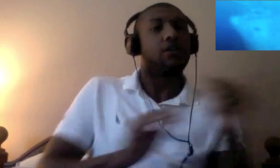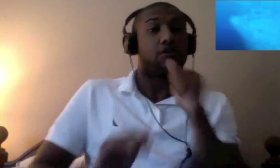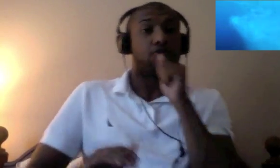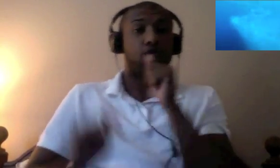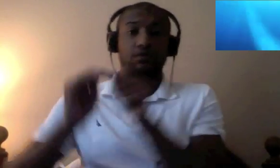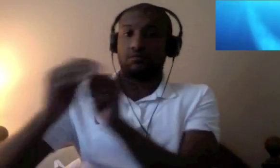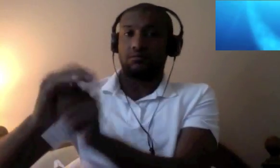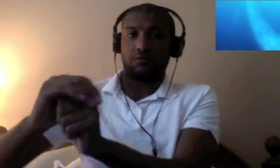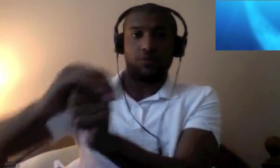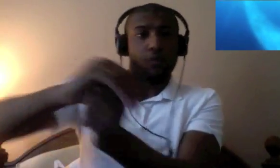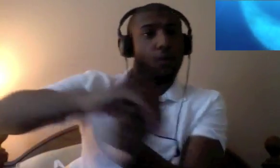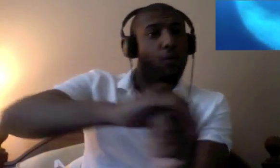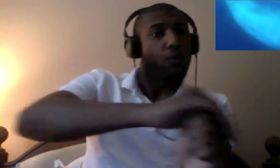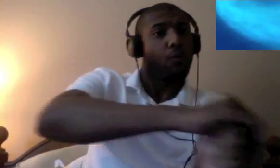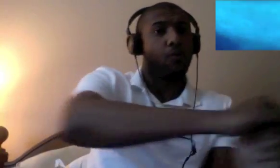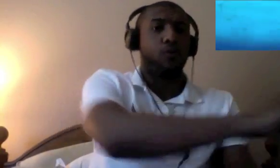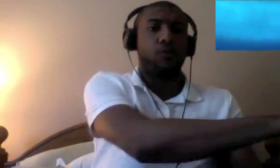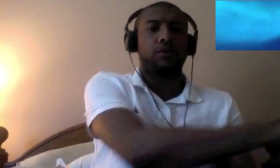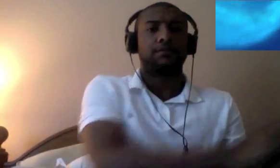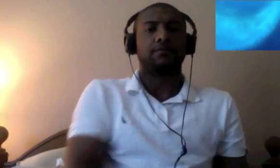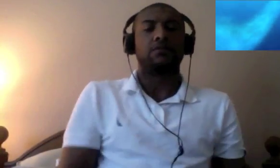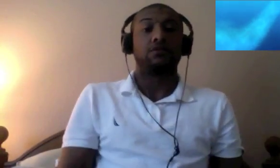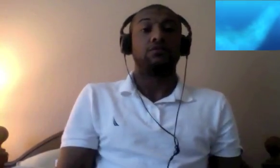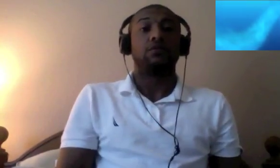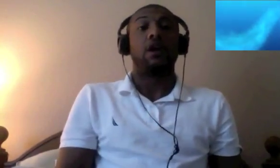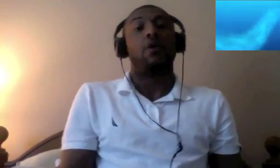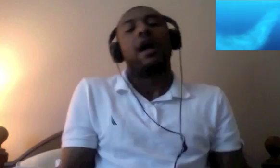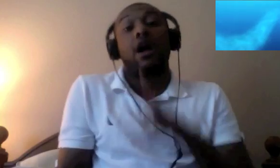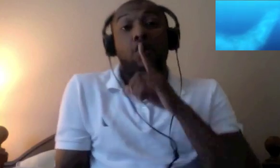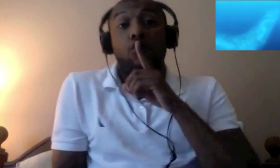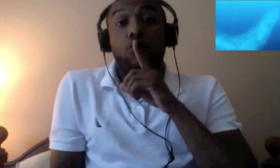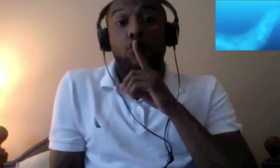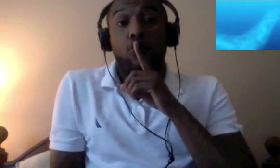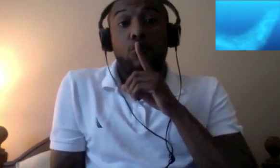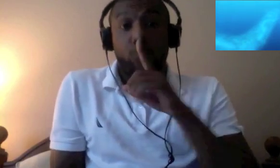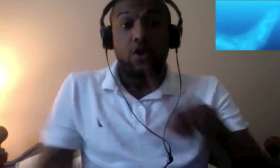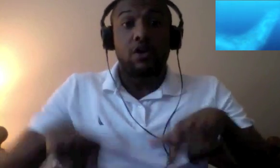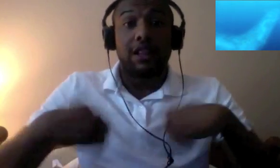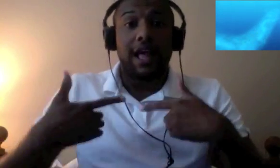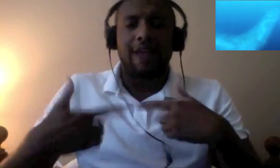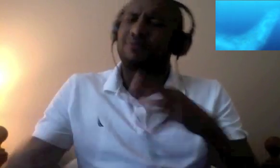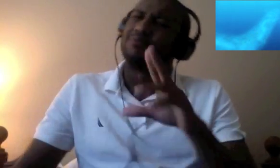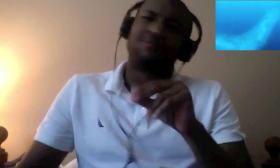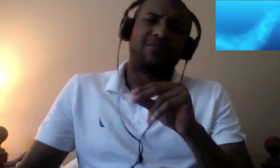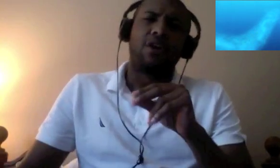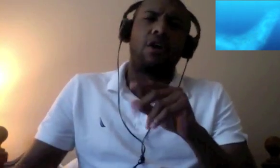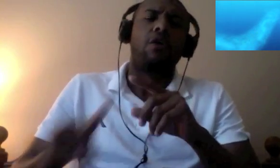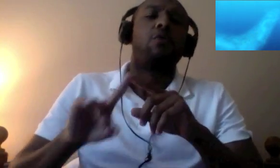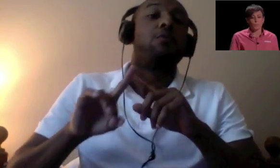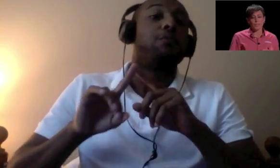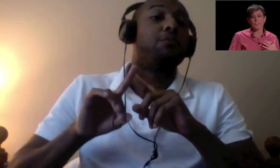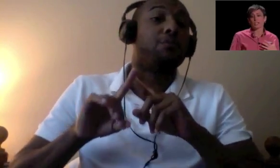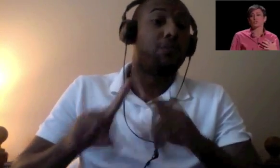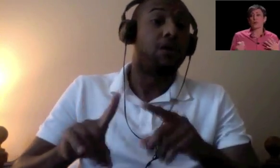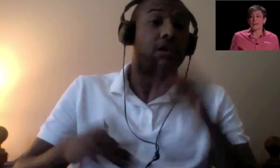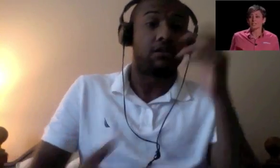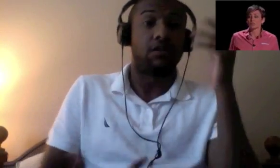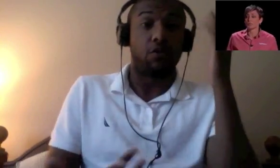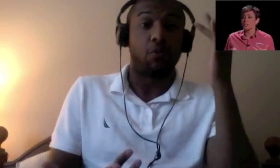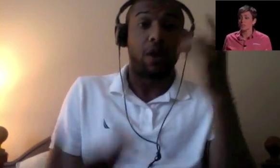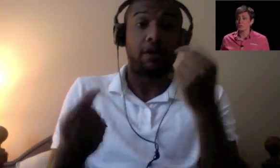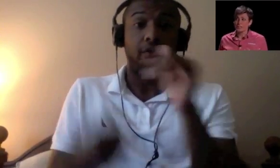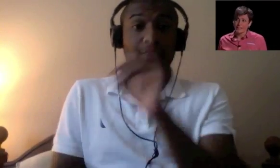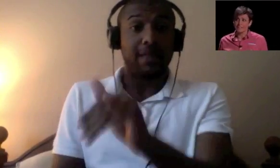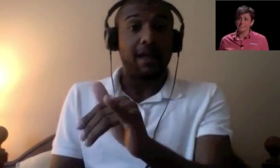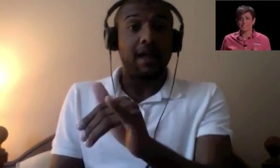ride. So we push the visibility of the water well past anything you would ever see in real life. Because in the end, we are not trying